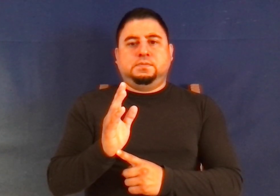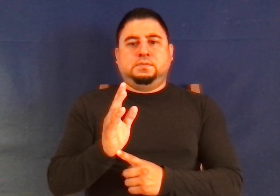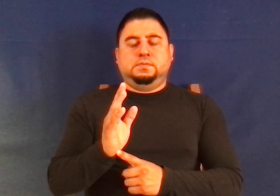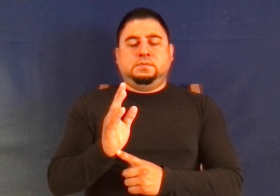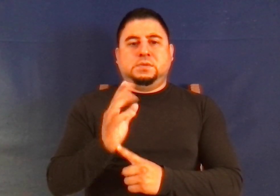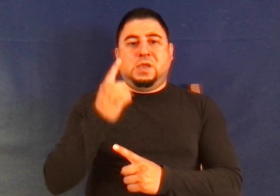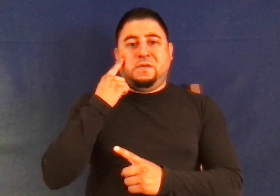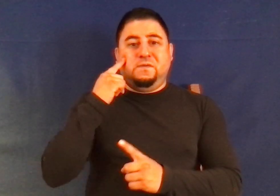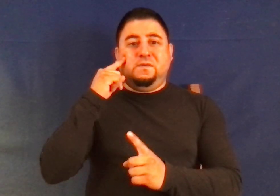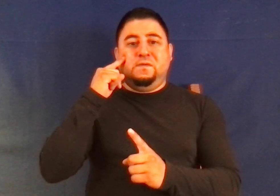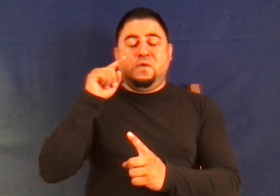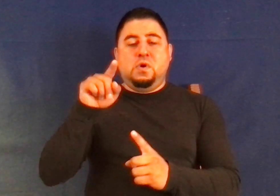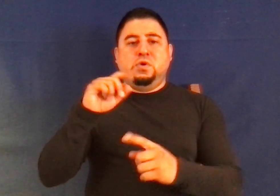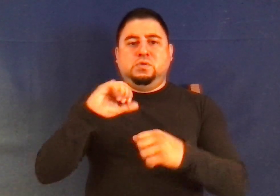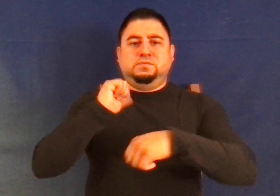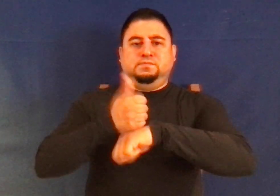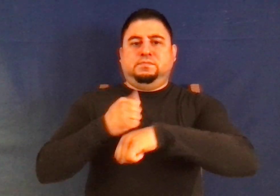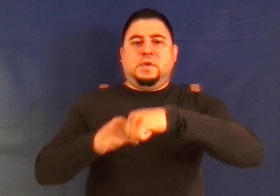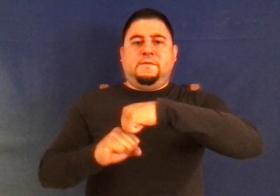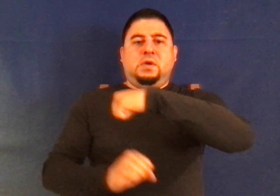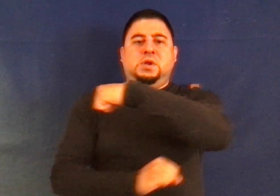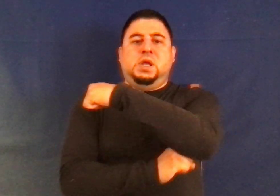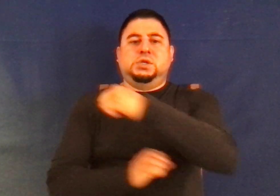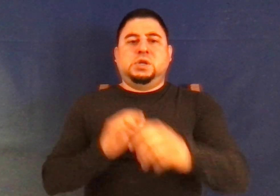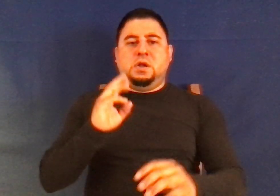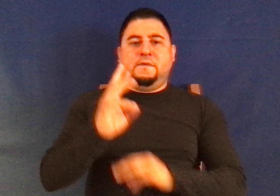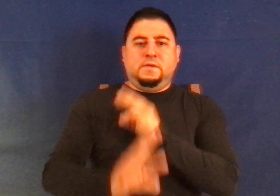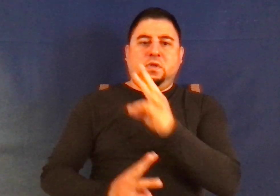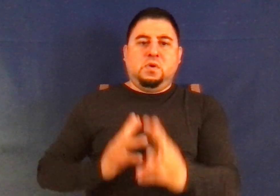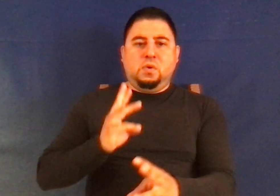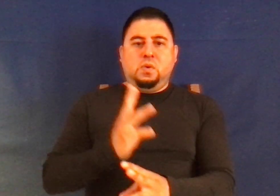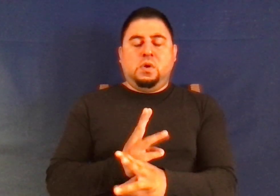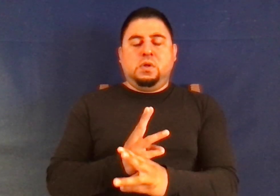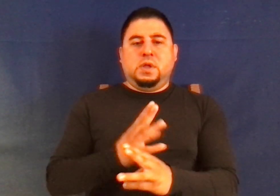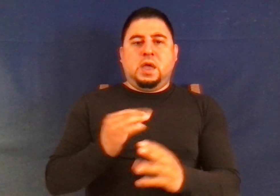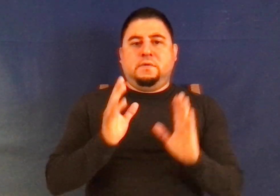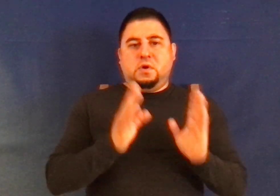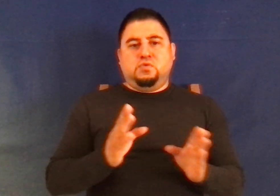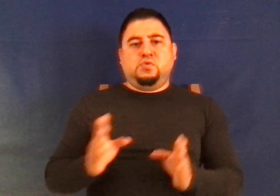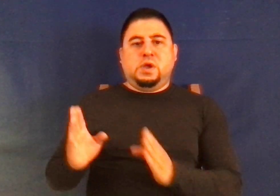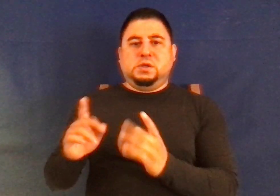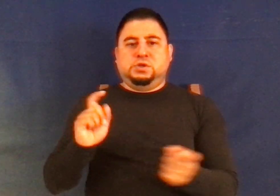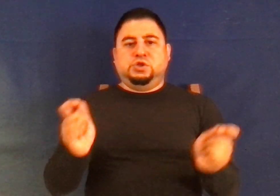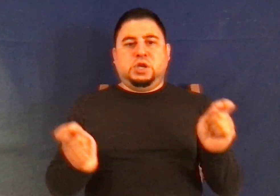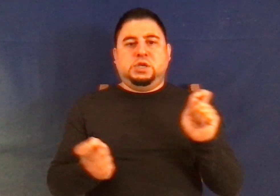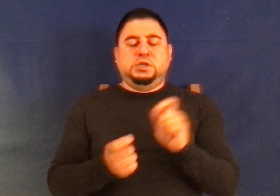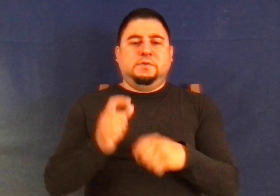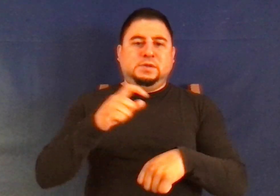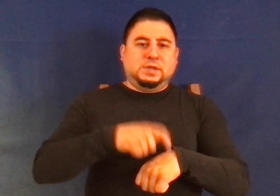For you laid the foundations of the world and have arranged the changing of times and